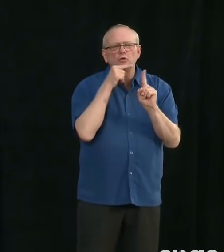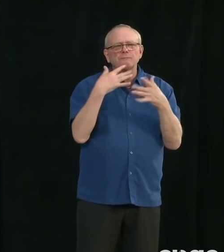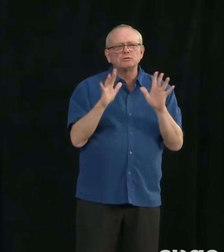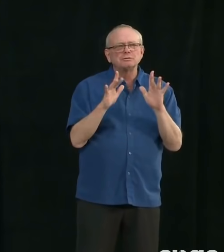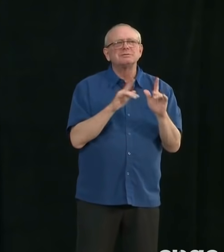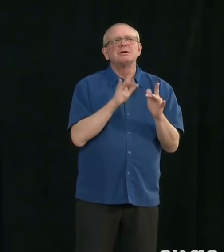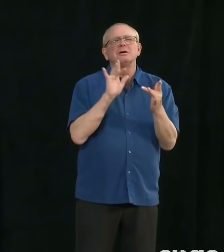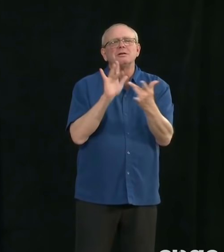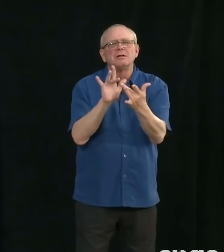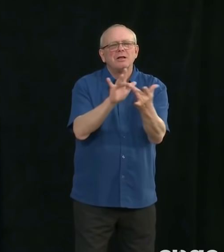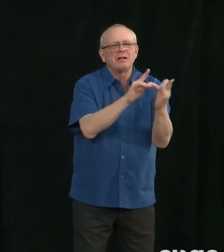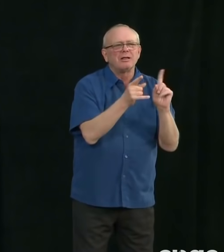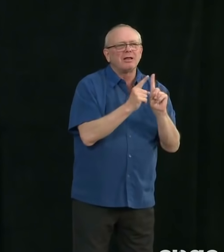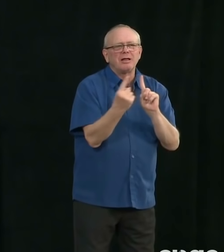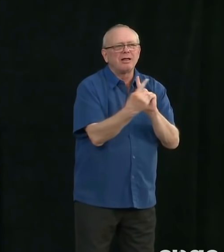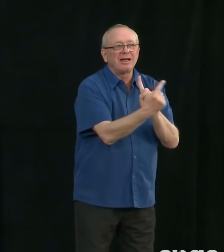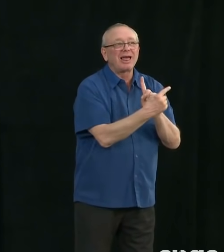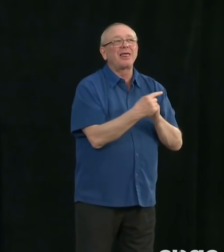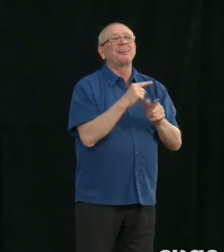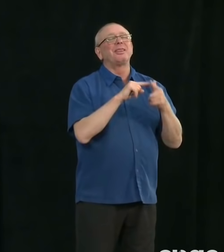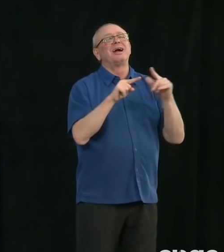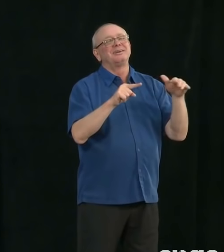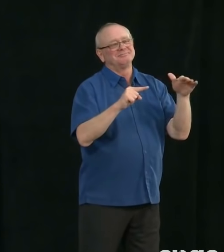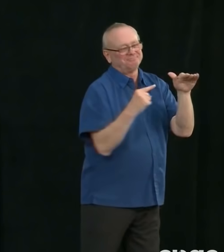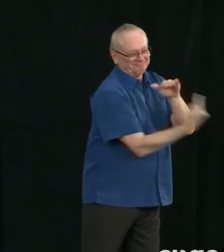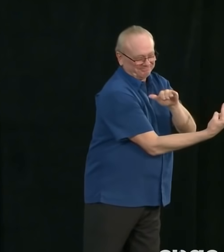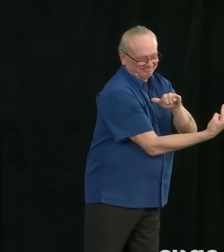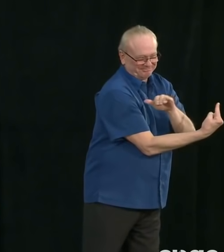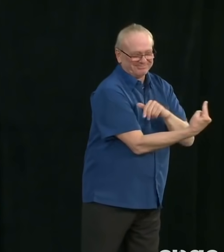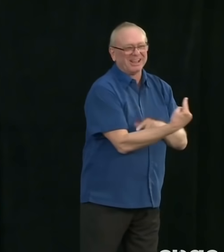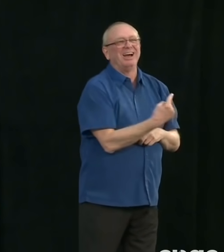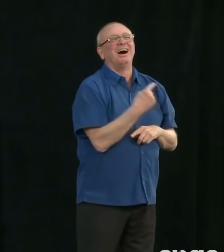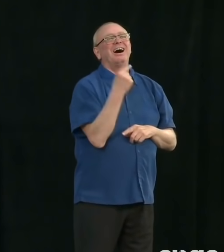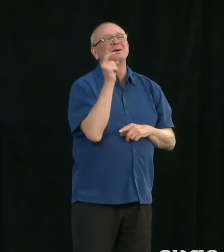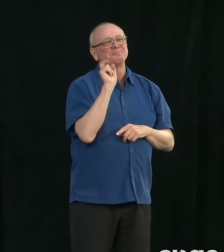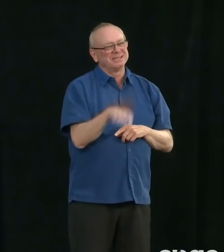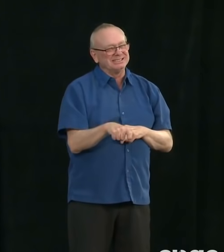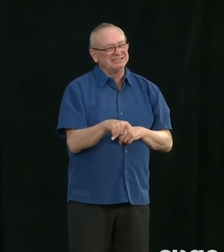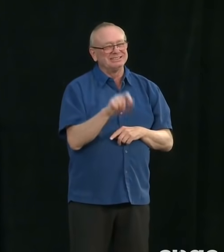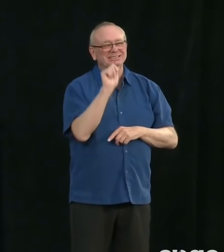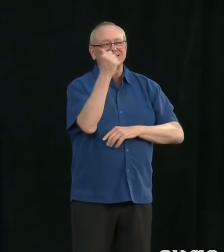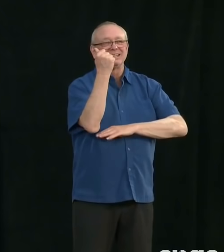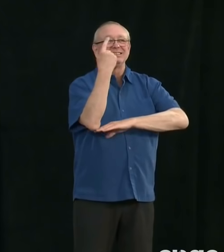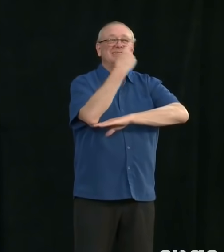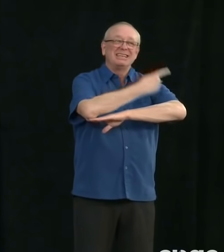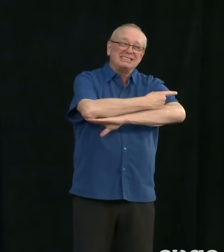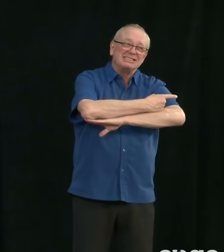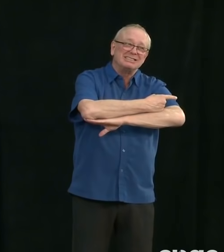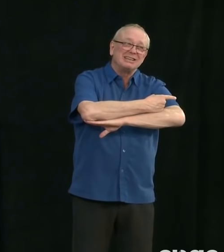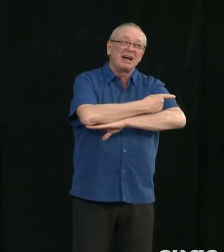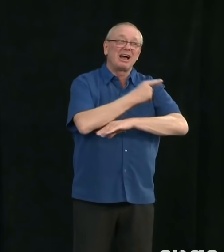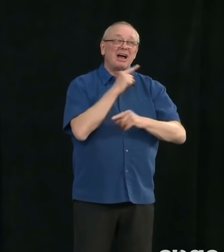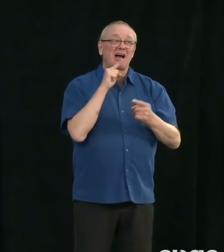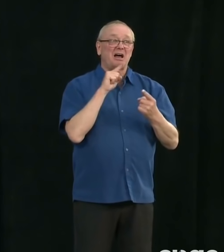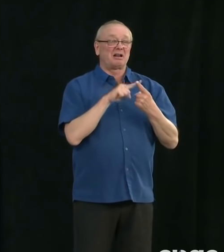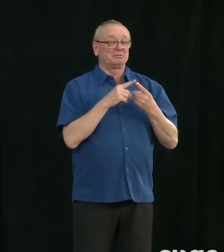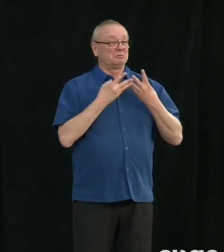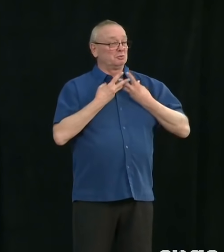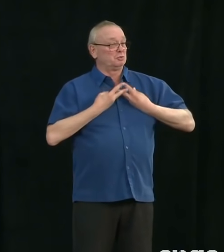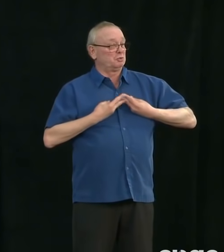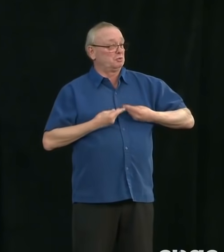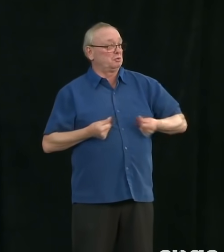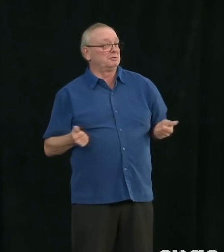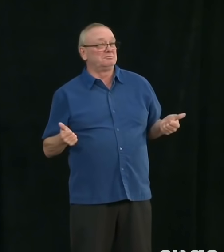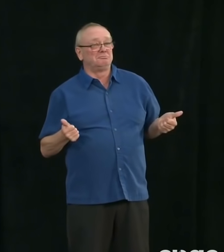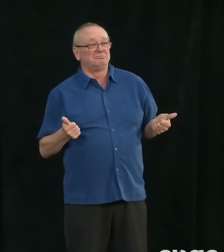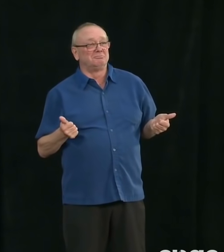confirmed case would need to be isolated for 10 days after the onset of their symptoms or until symptoms resolved, whichever was later. And anyone who was